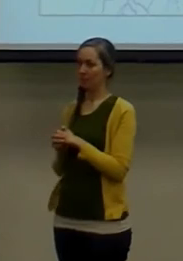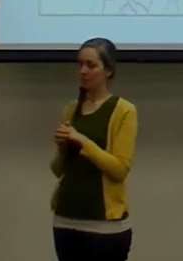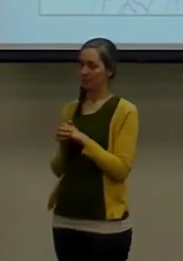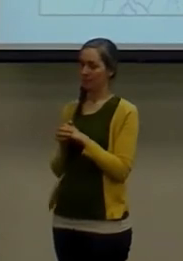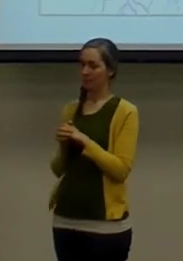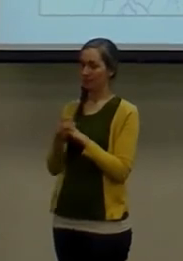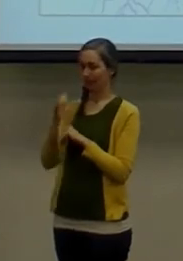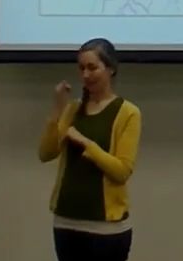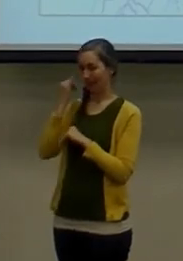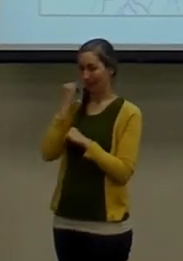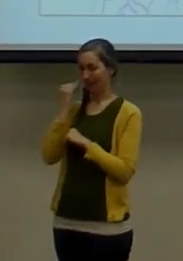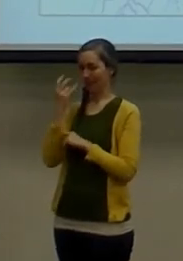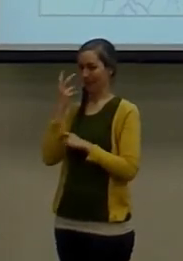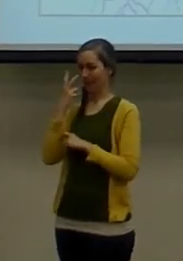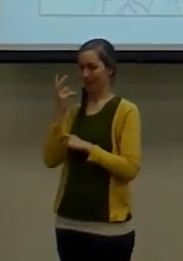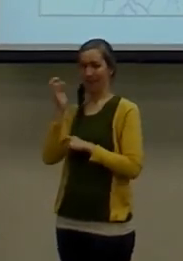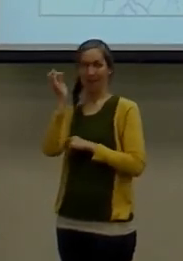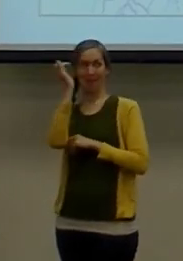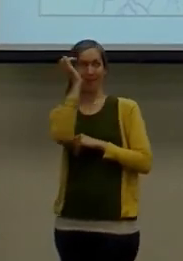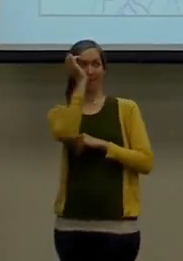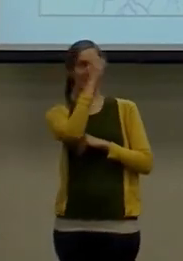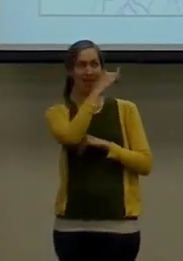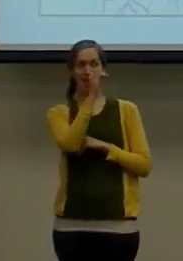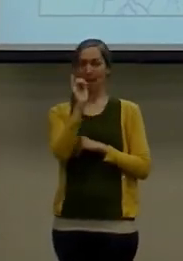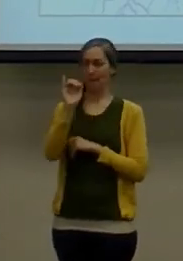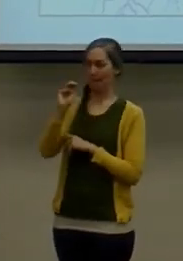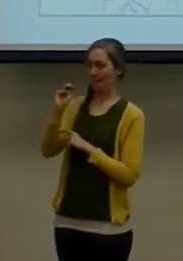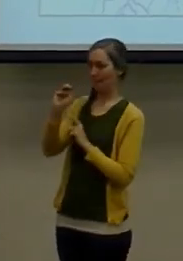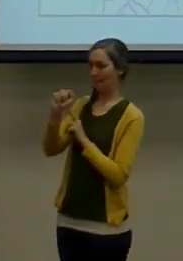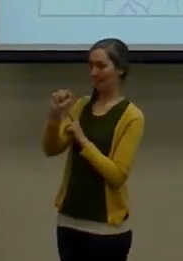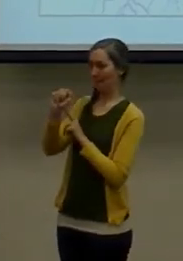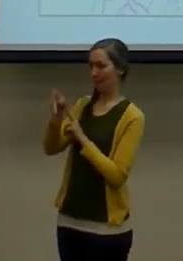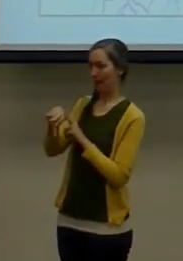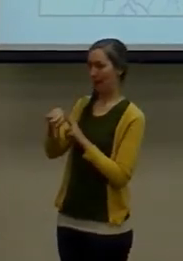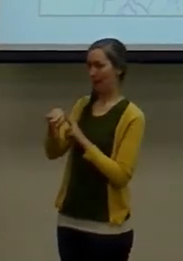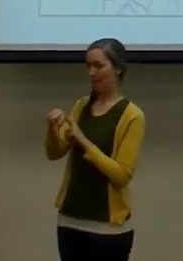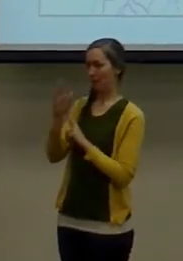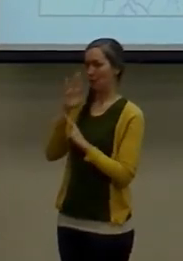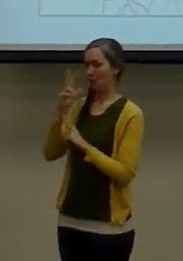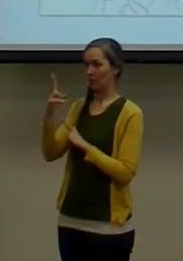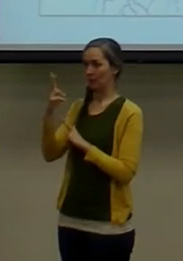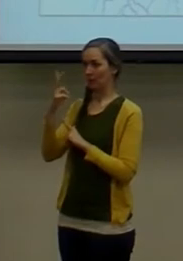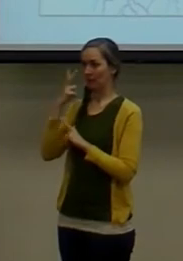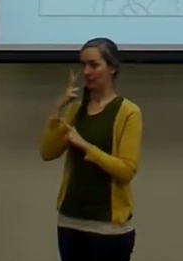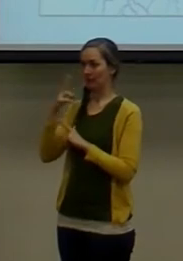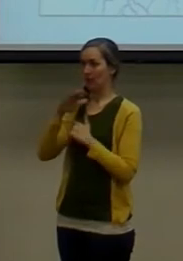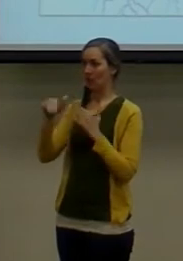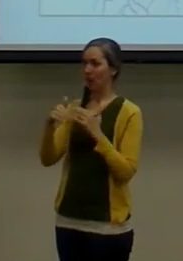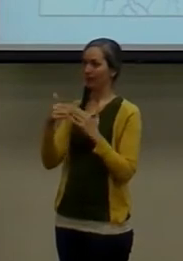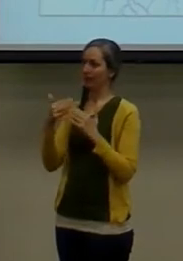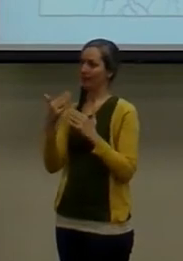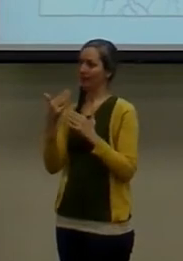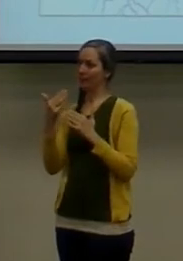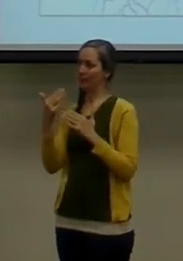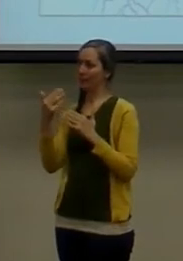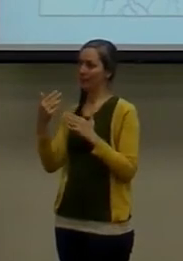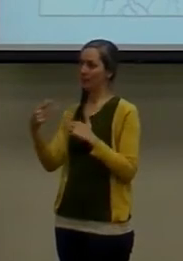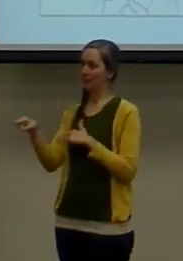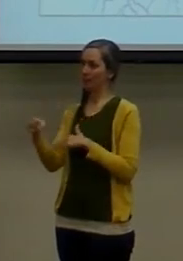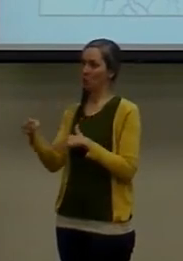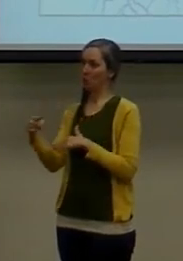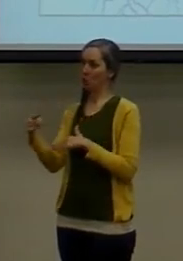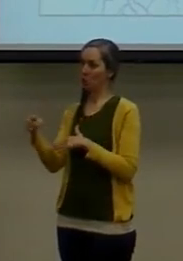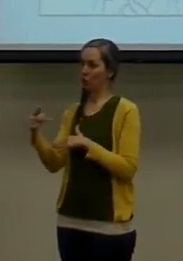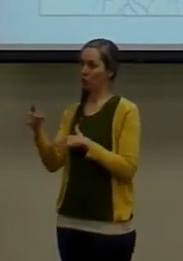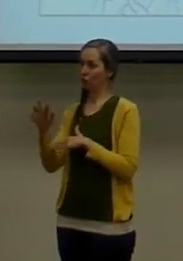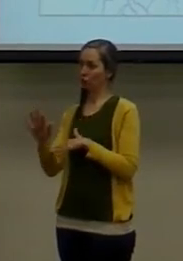if you've seen that map, you will see those colors, those purple,